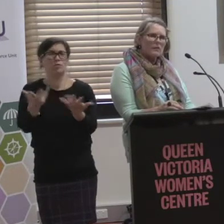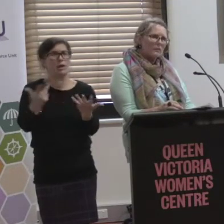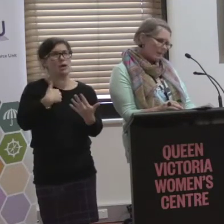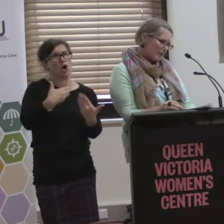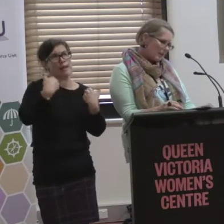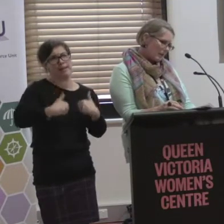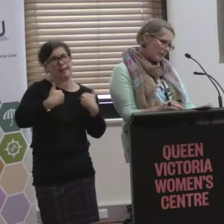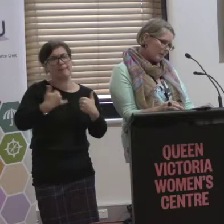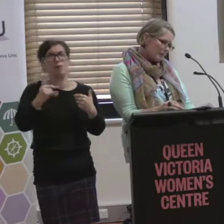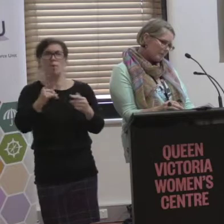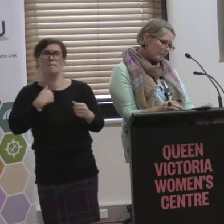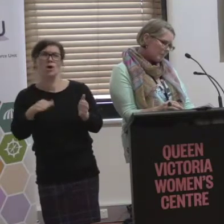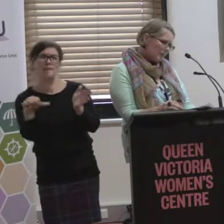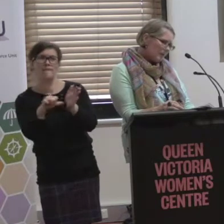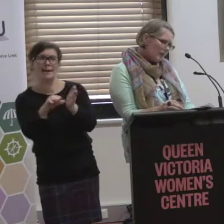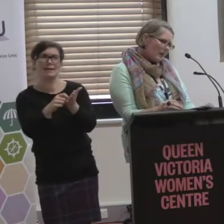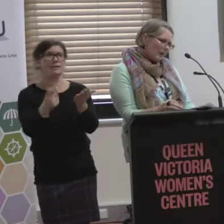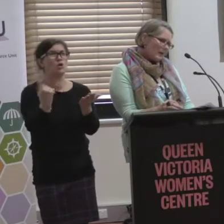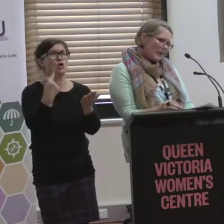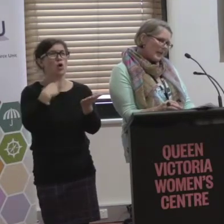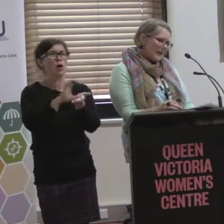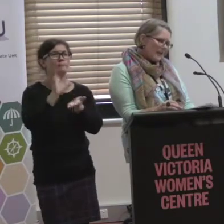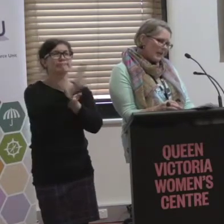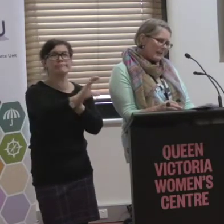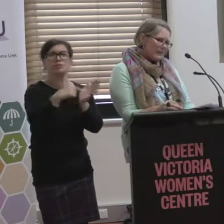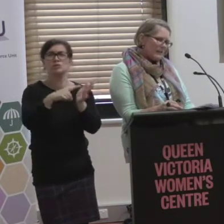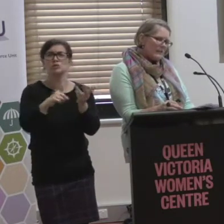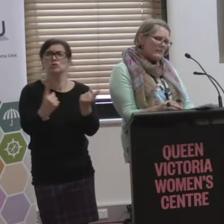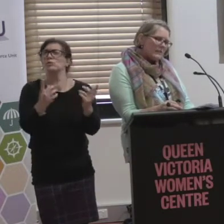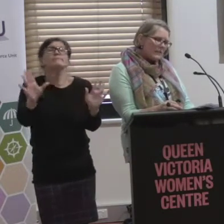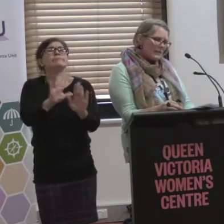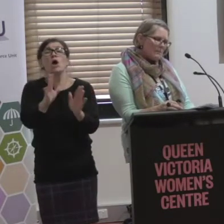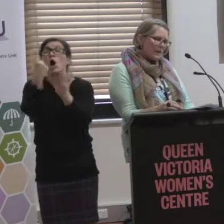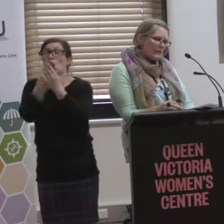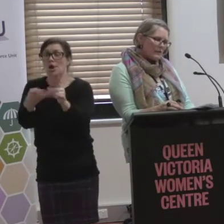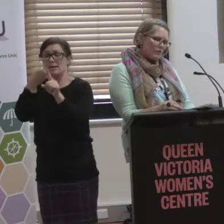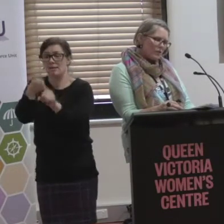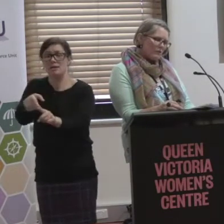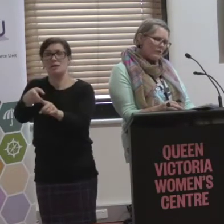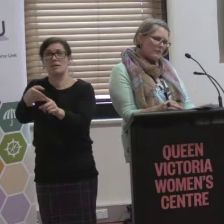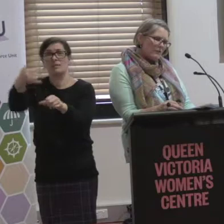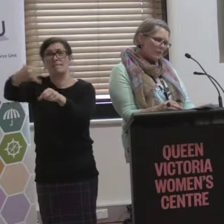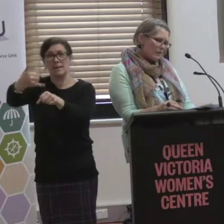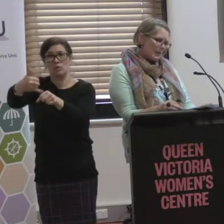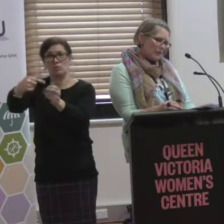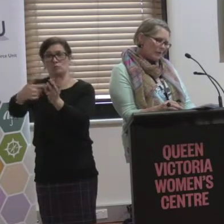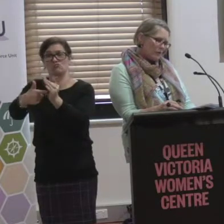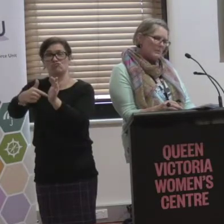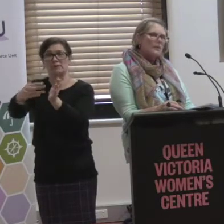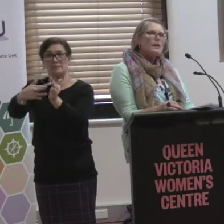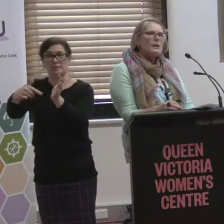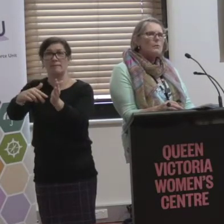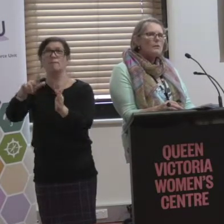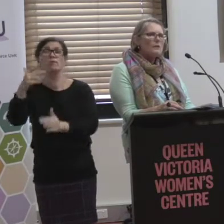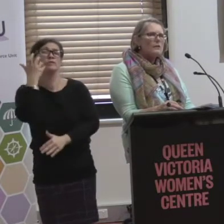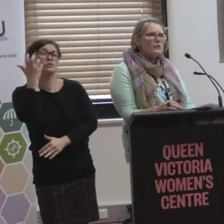It's solely around medical treatment. So again, an advanced care directive, it's a legally binding instruction for future medical